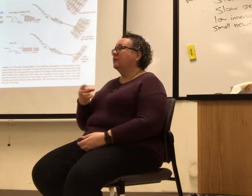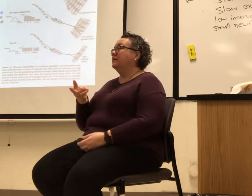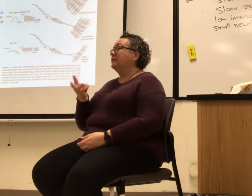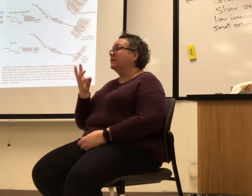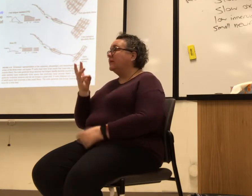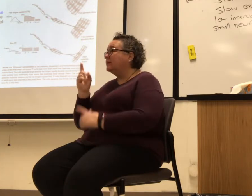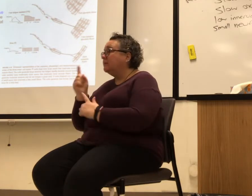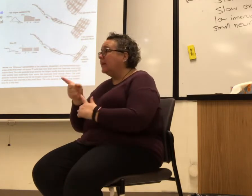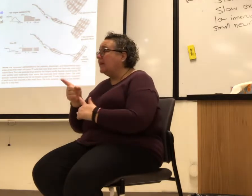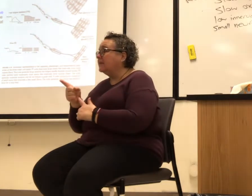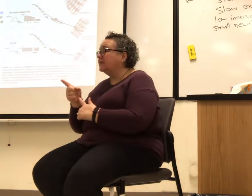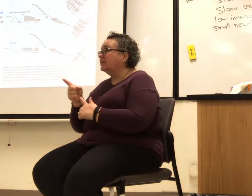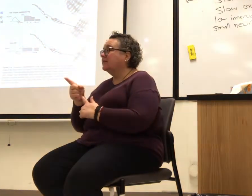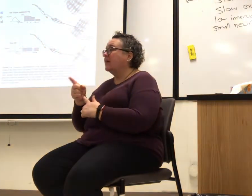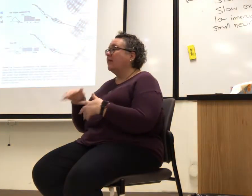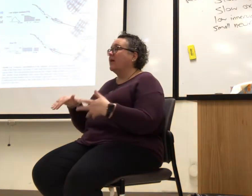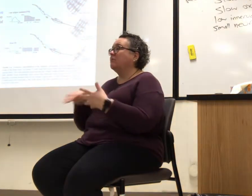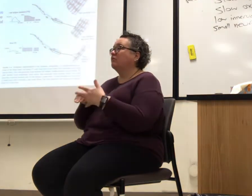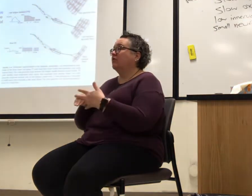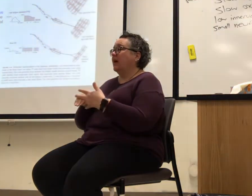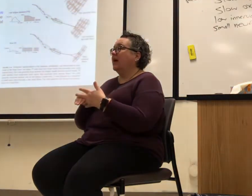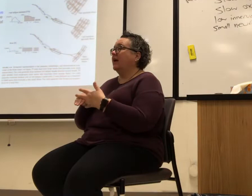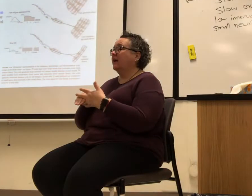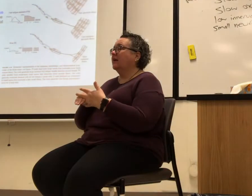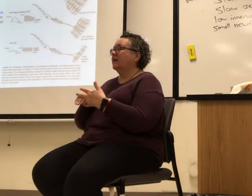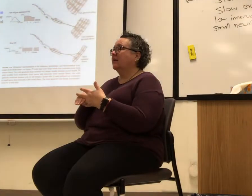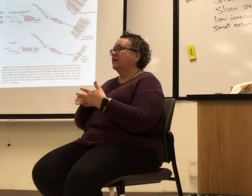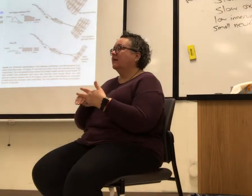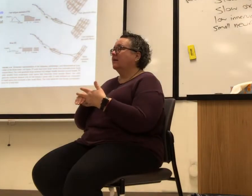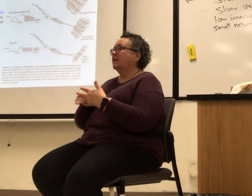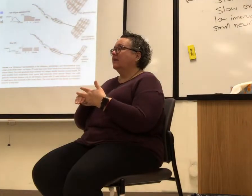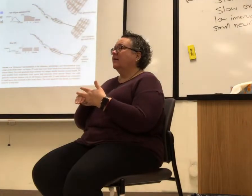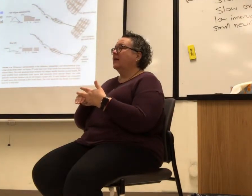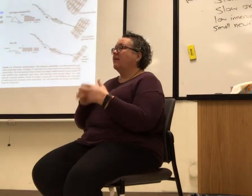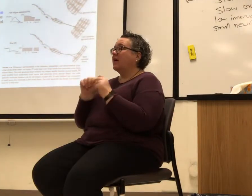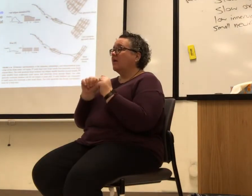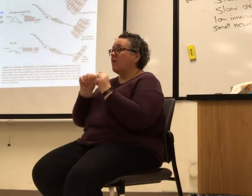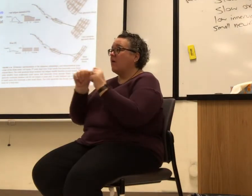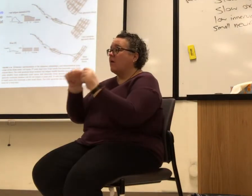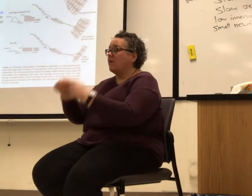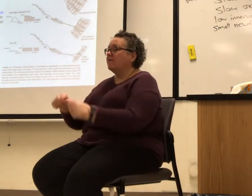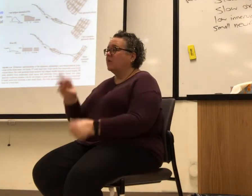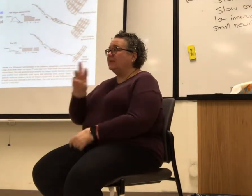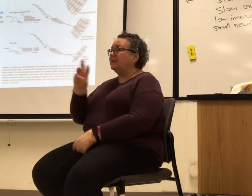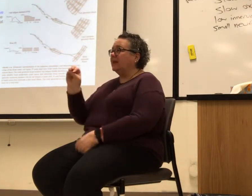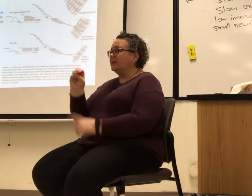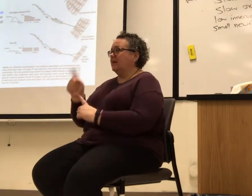2, 4, 6 minutes. And they put a break in the x-axis there, and they go out to 60 minutes.